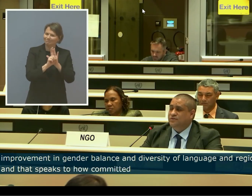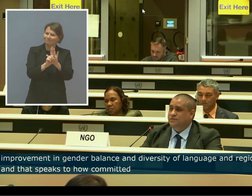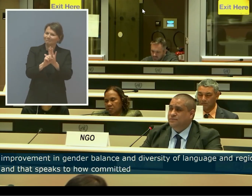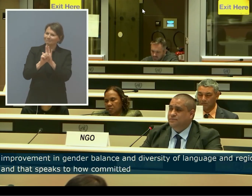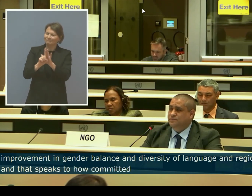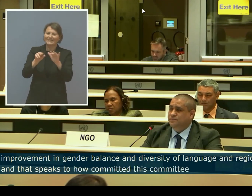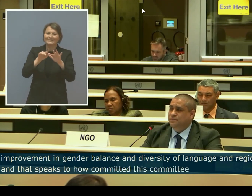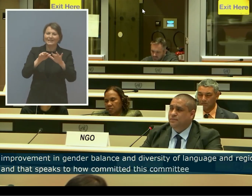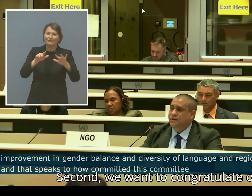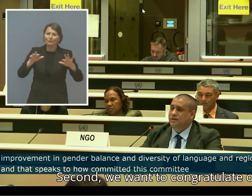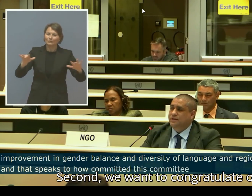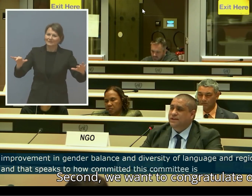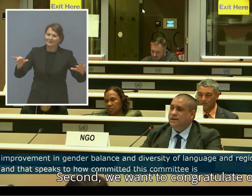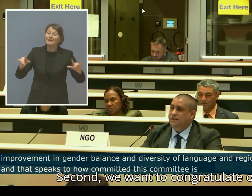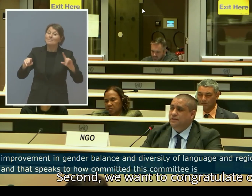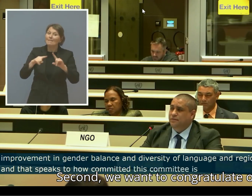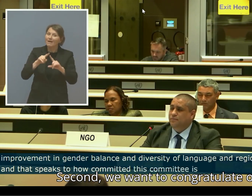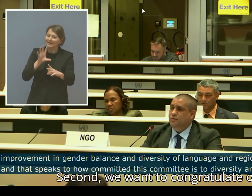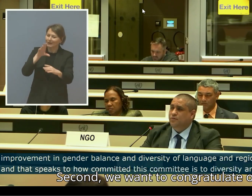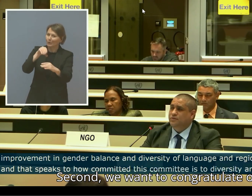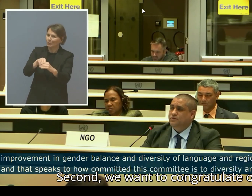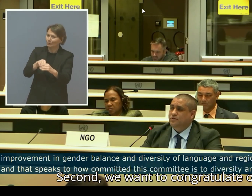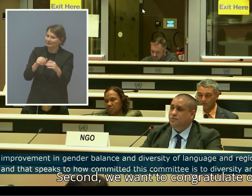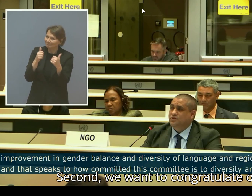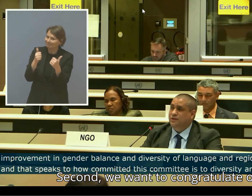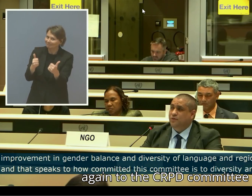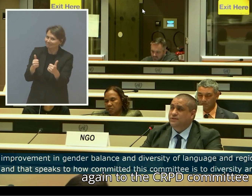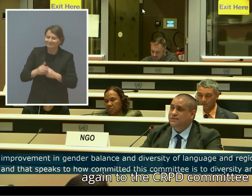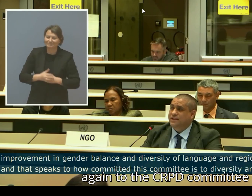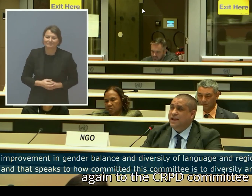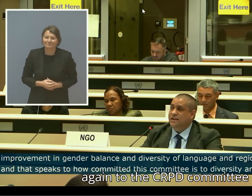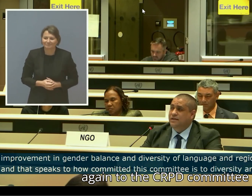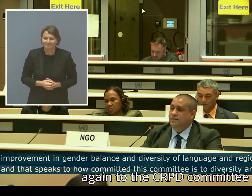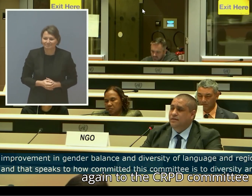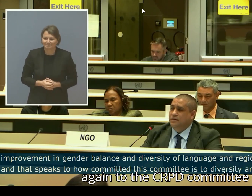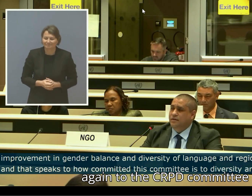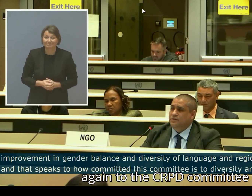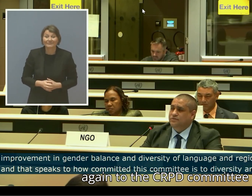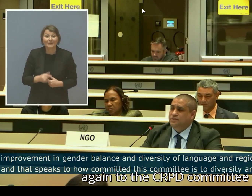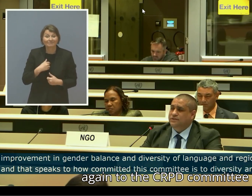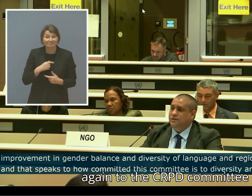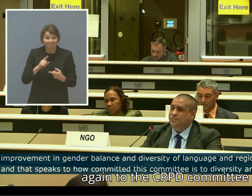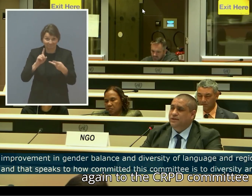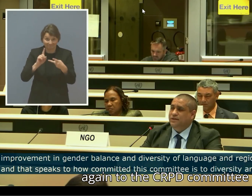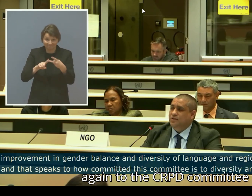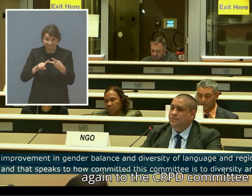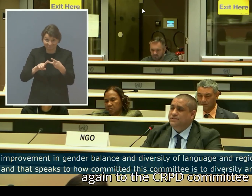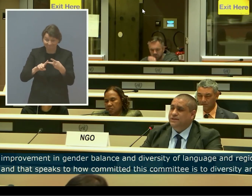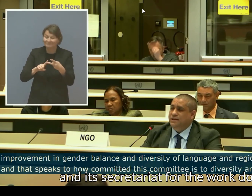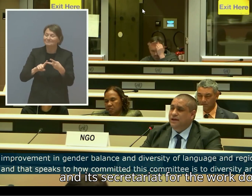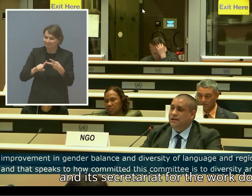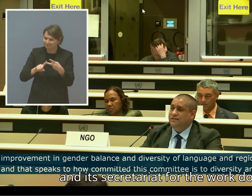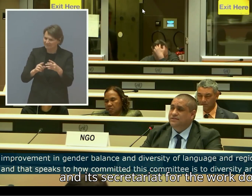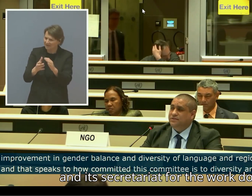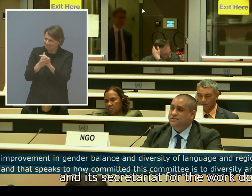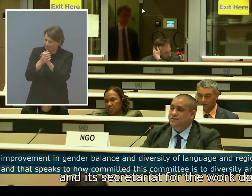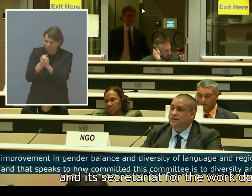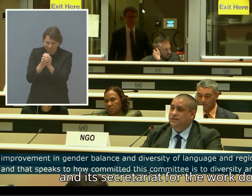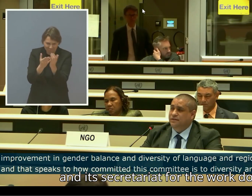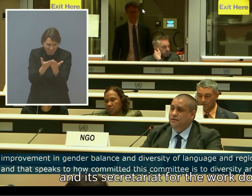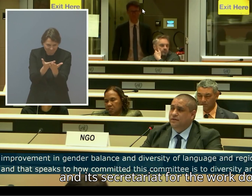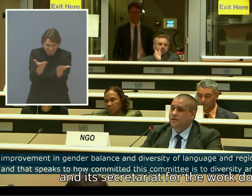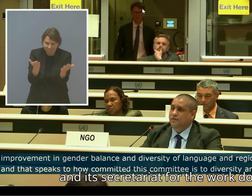inclusion. Second, we want to congratulate once again to the CRPD committee and its